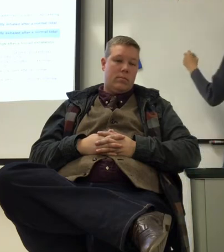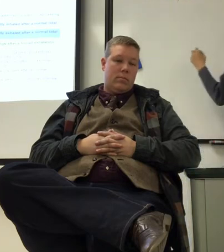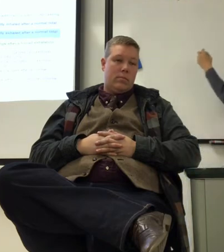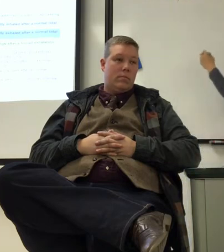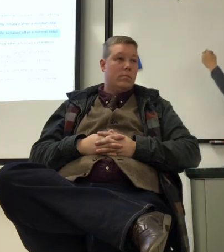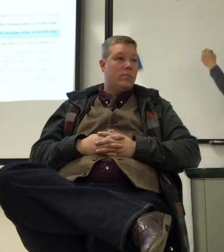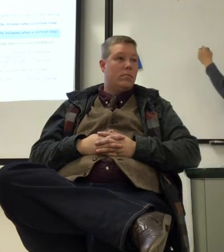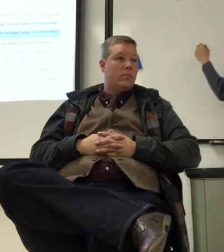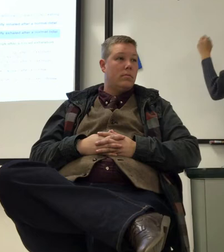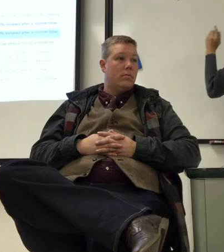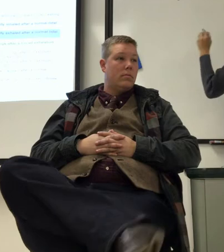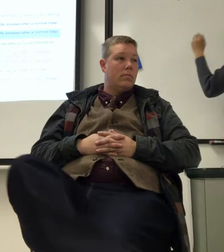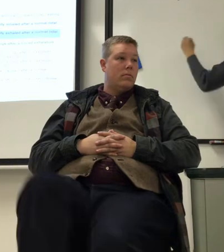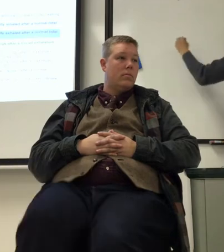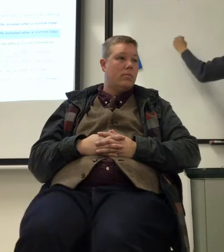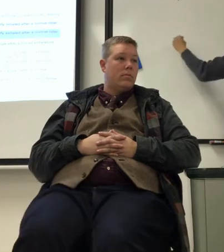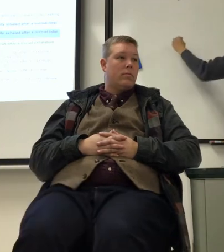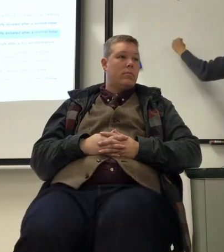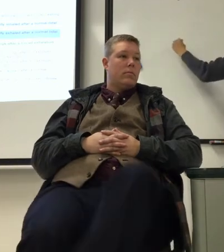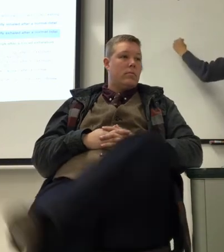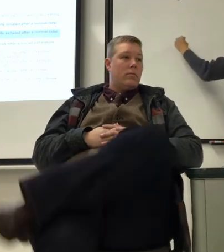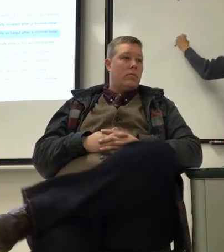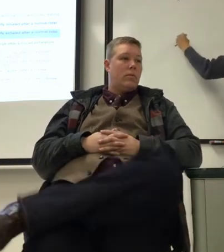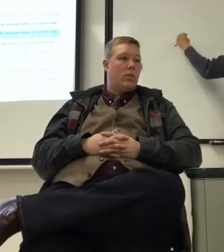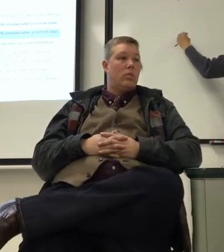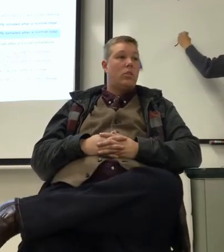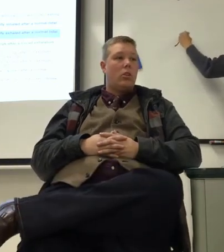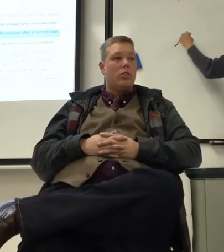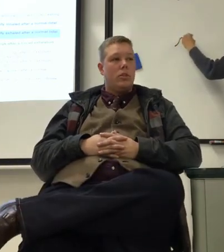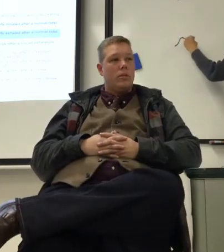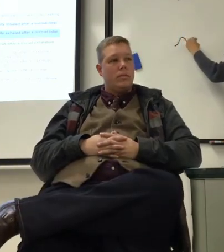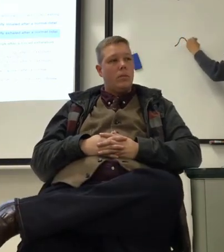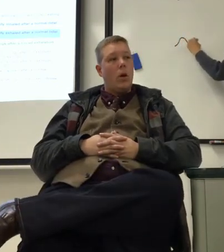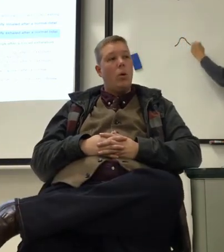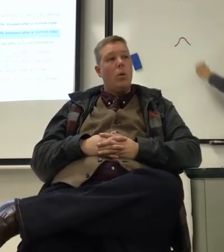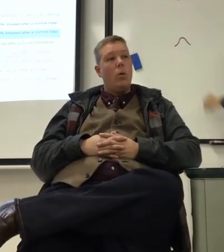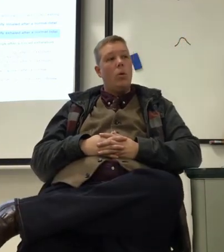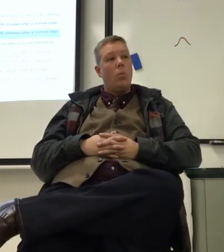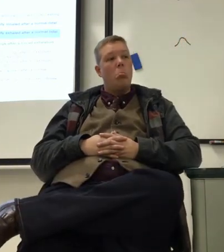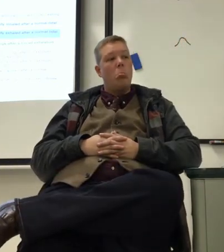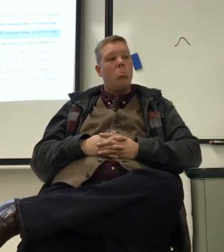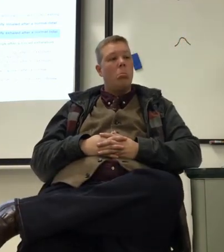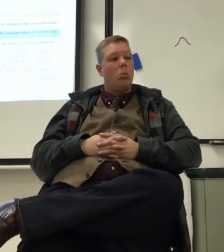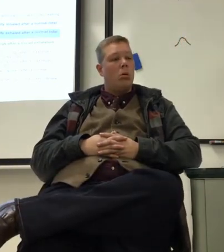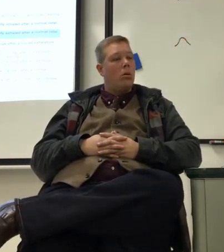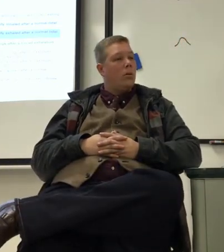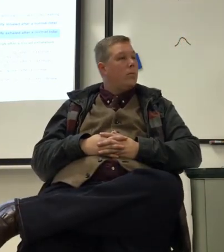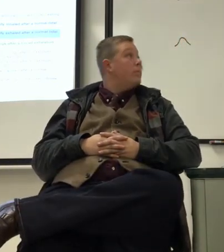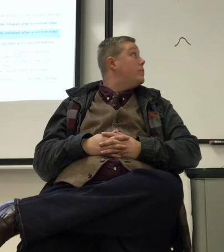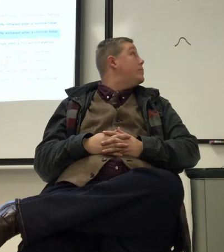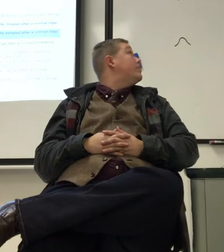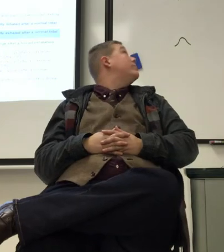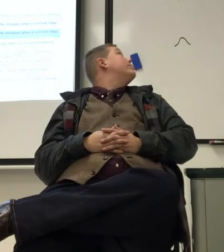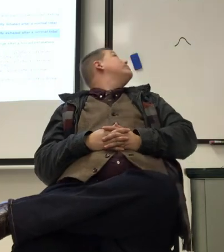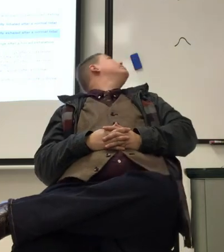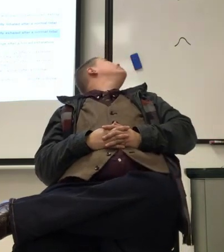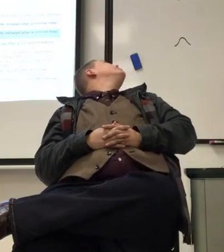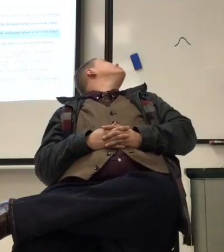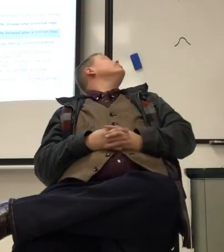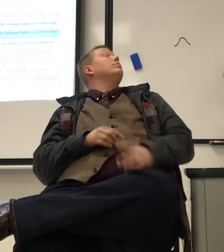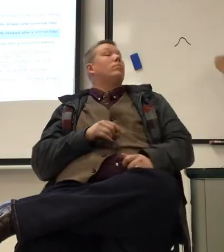For both subjects, the procedure is breathe in, breathe out. So one breath looks like a little hill.